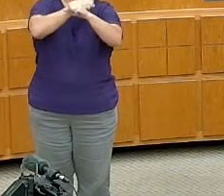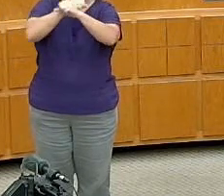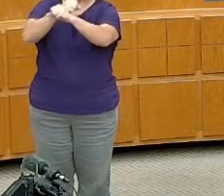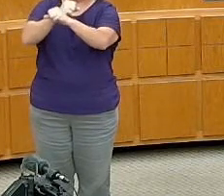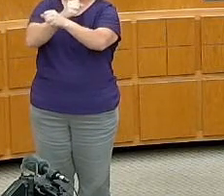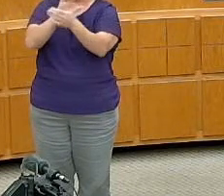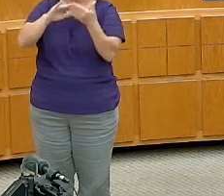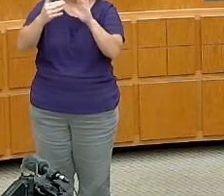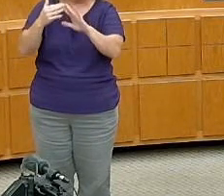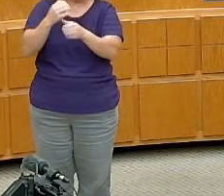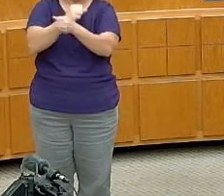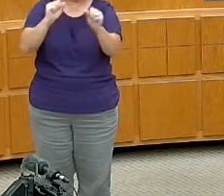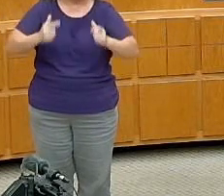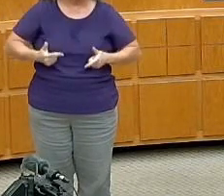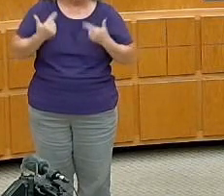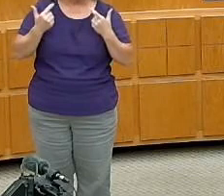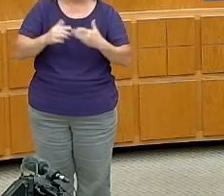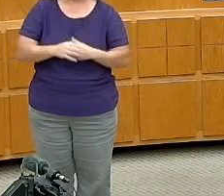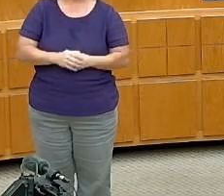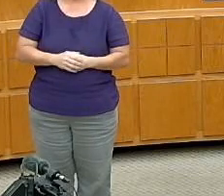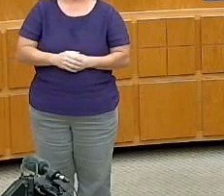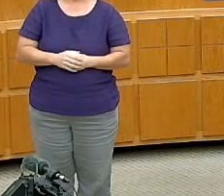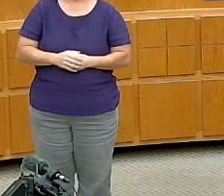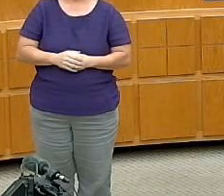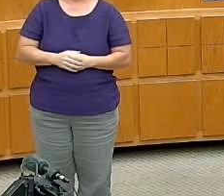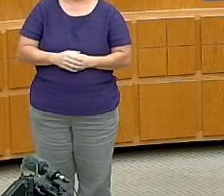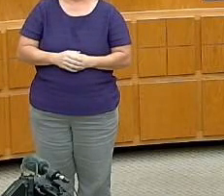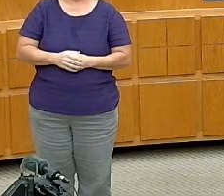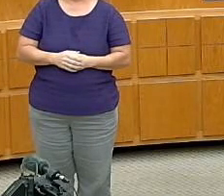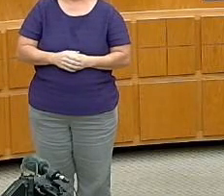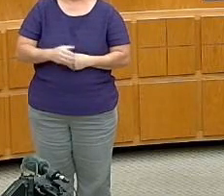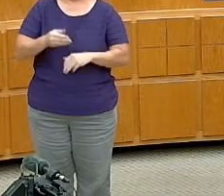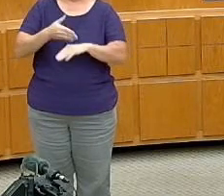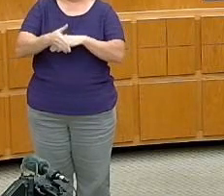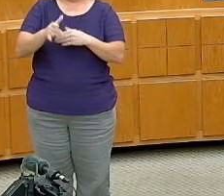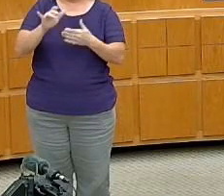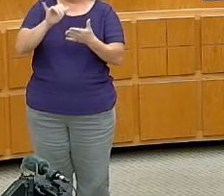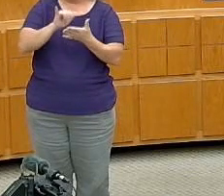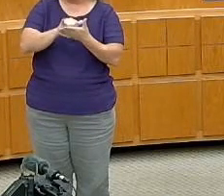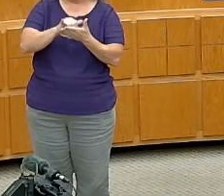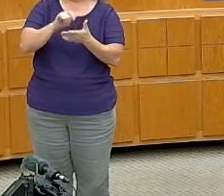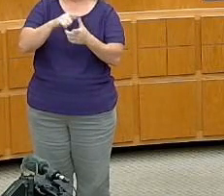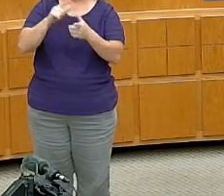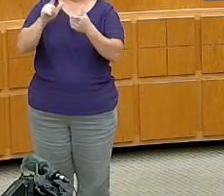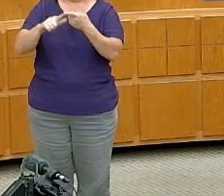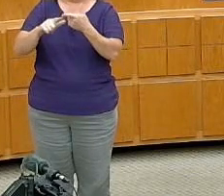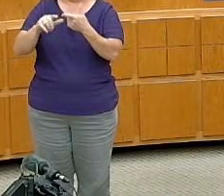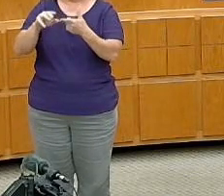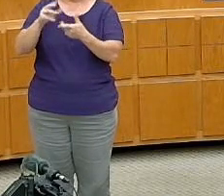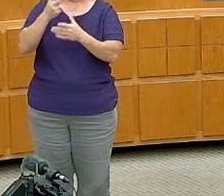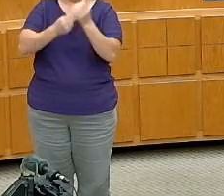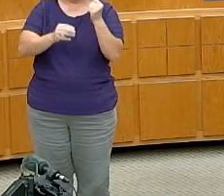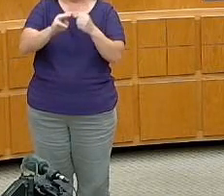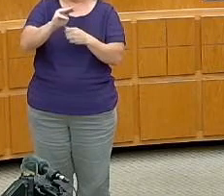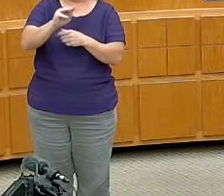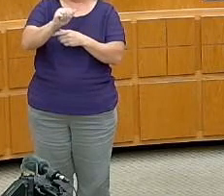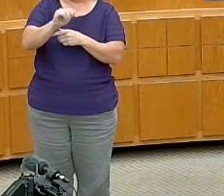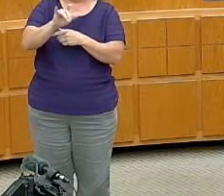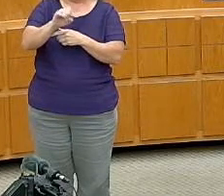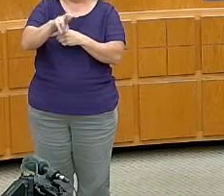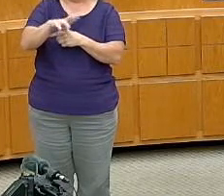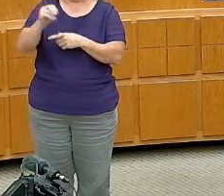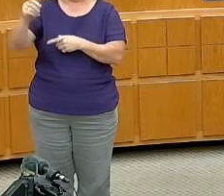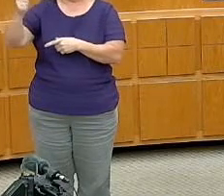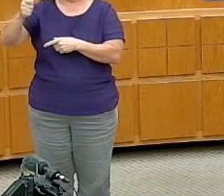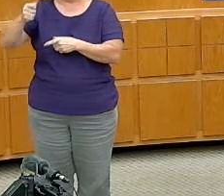Mayor McComb, Judge Barbara Canales will provide some updates on the Nueces County orders that impact the whole Nueces